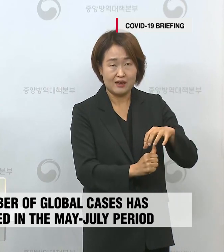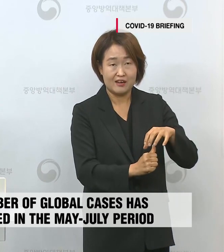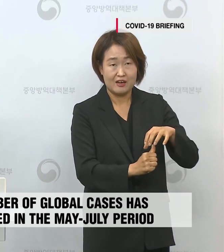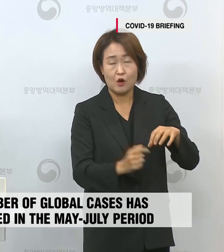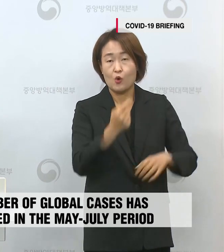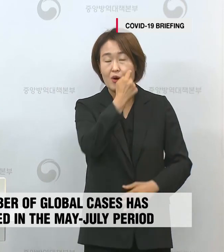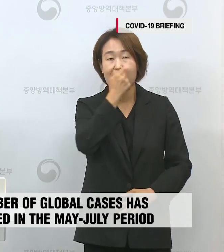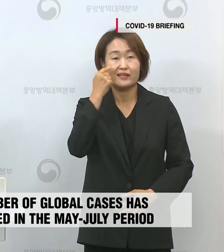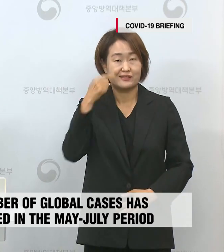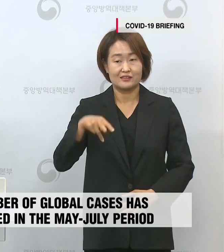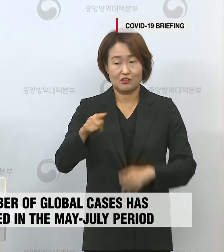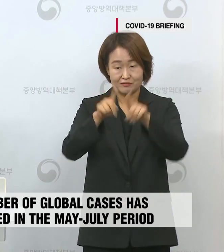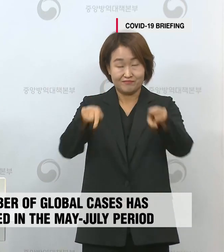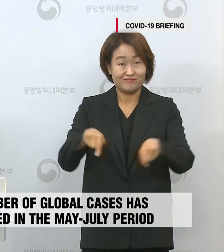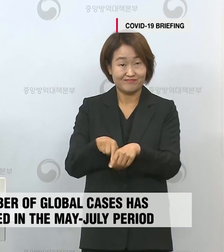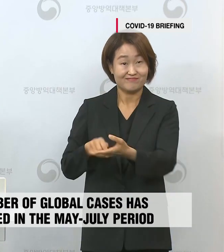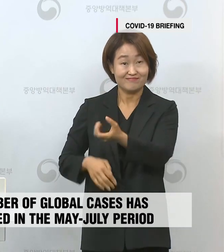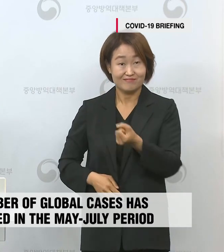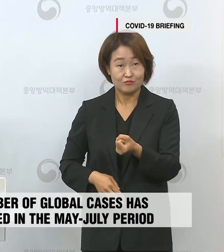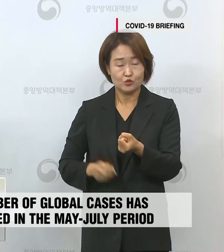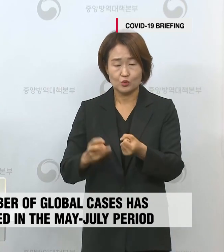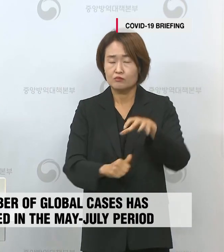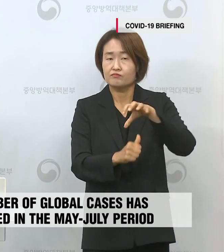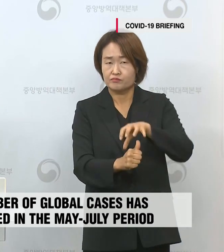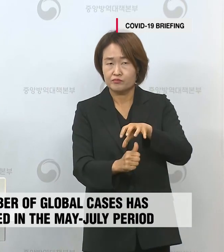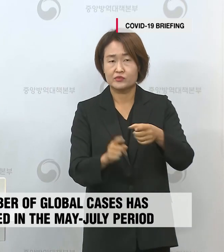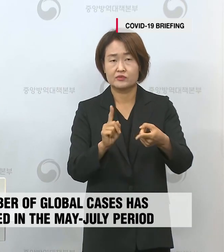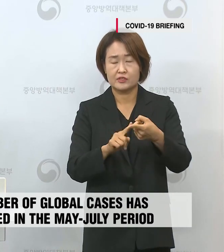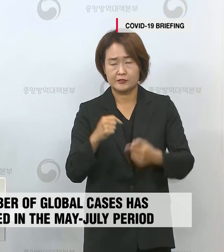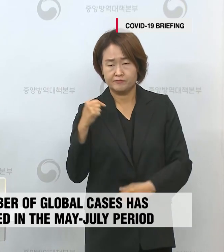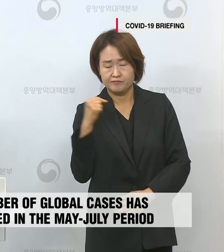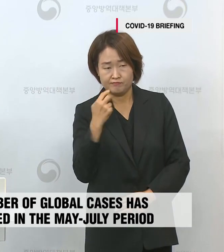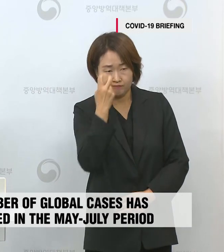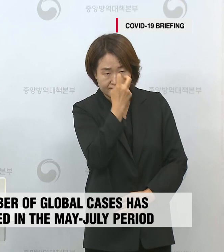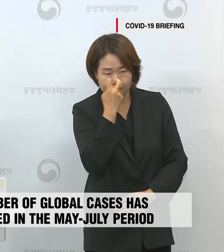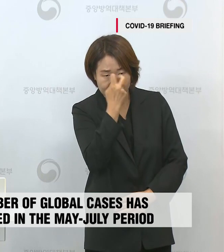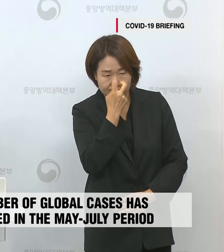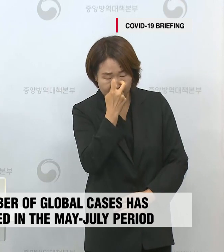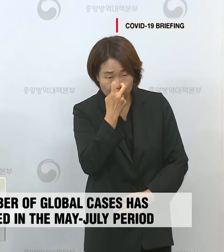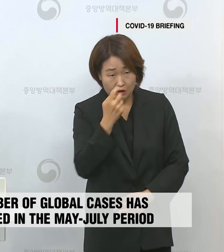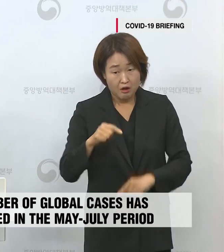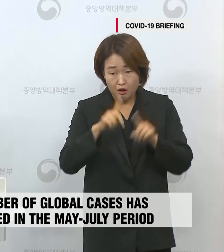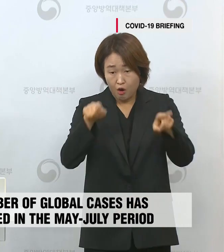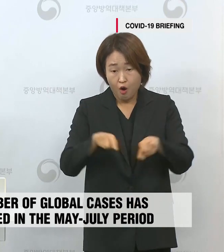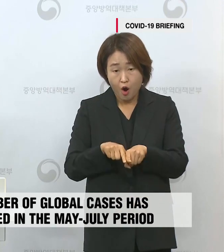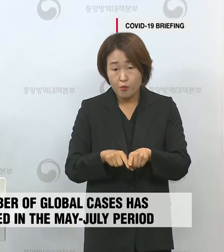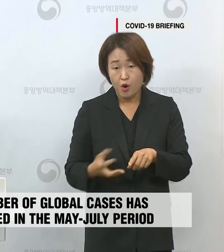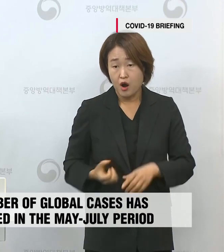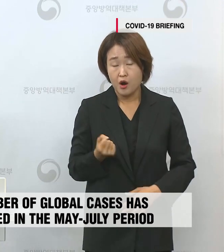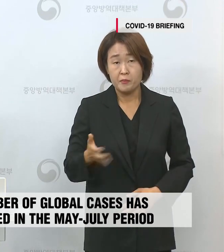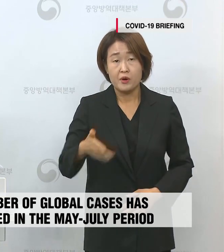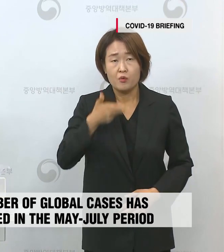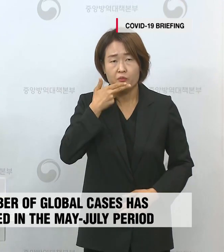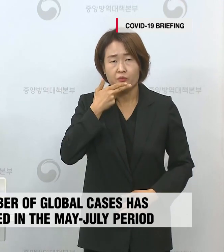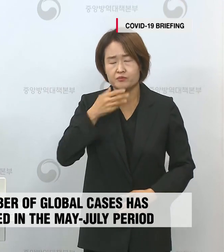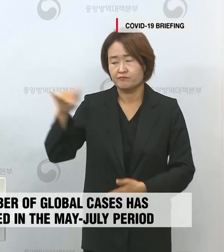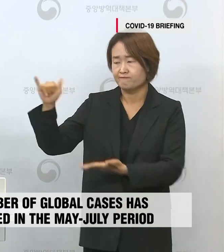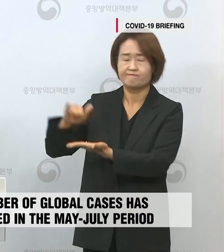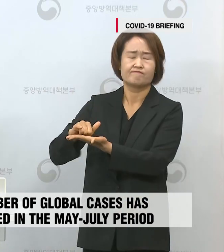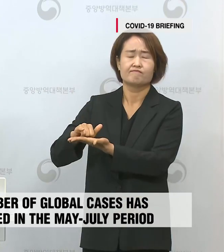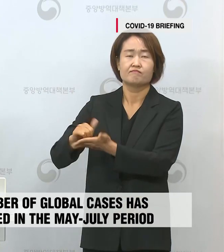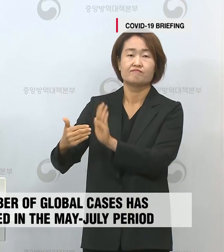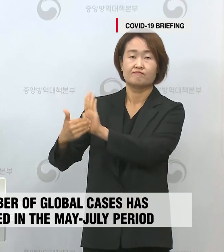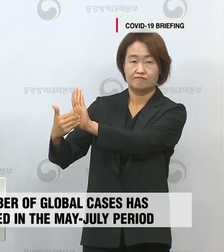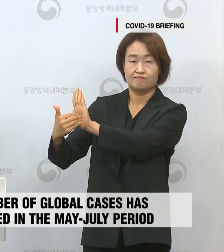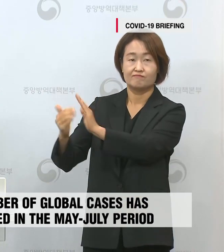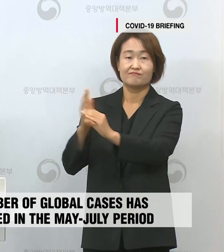higher risks of infection, before they come in to the country, they need to submit a PCR testing